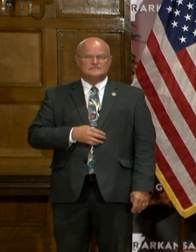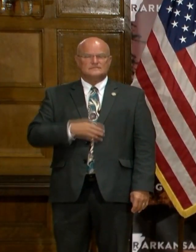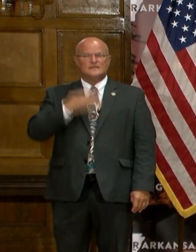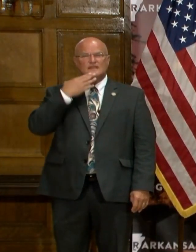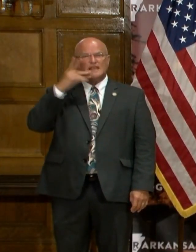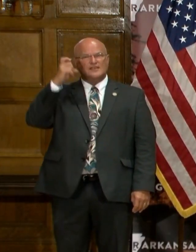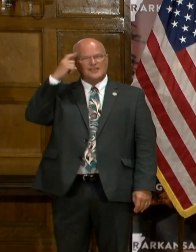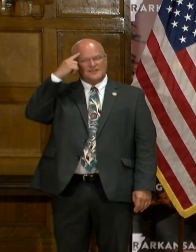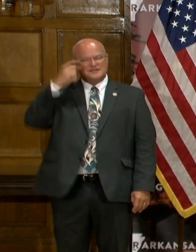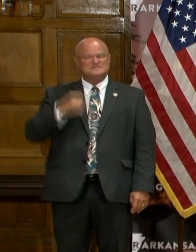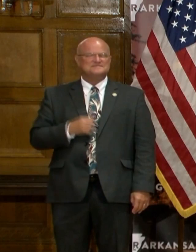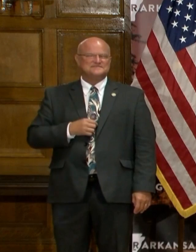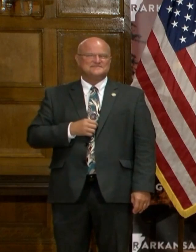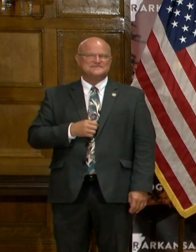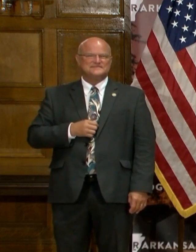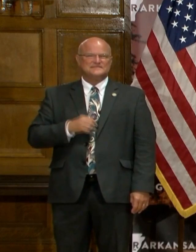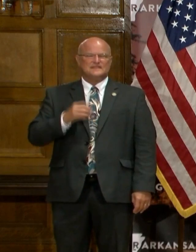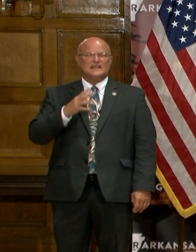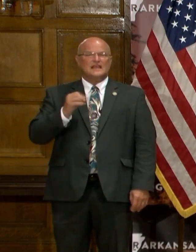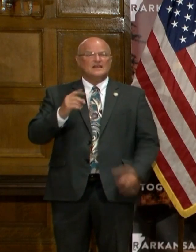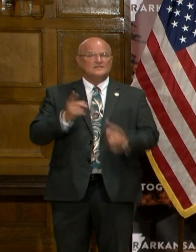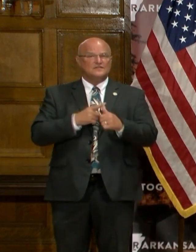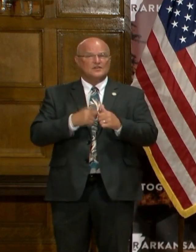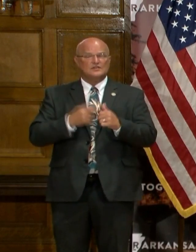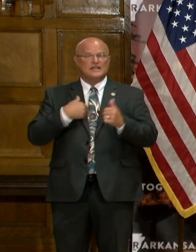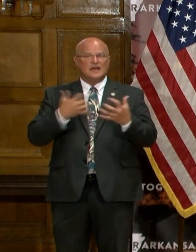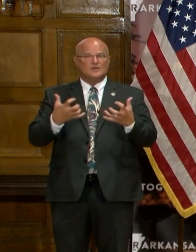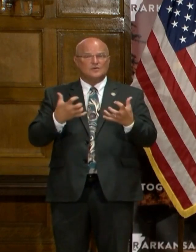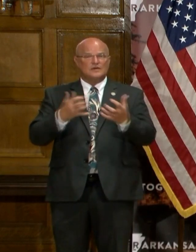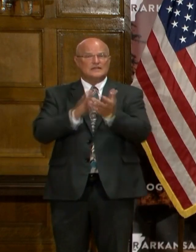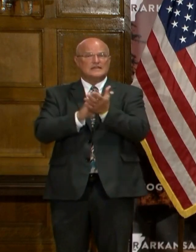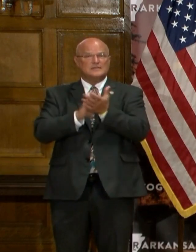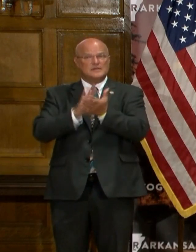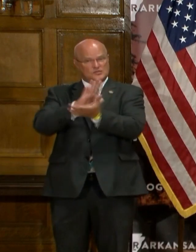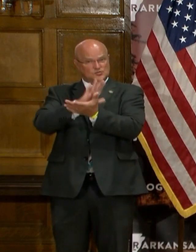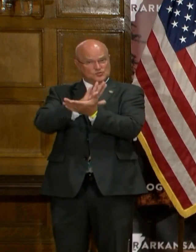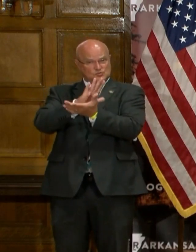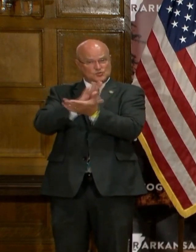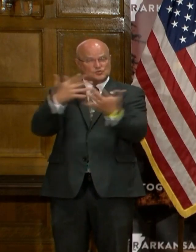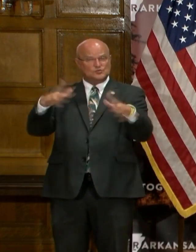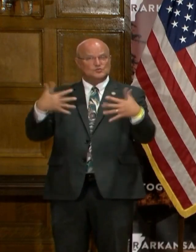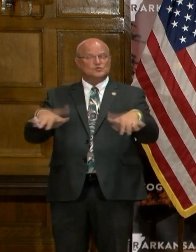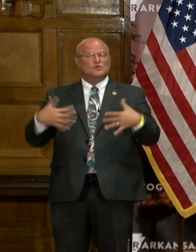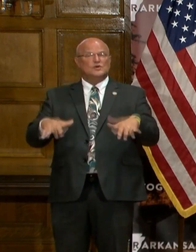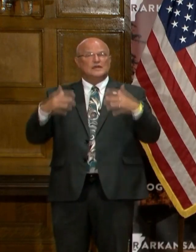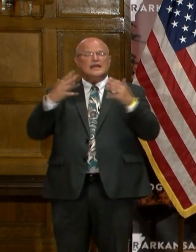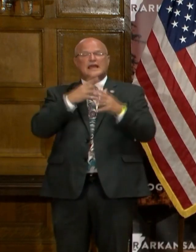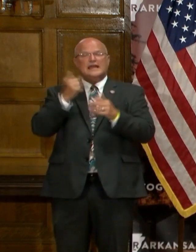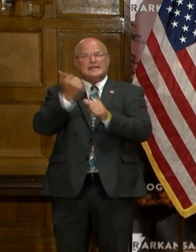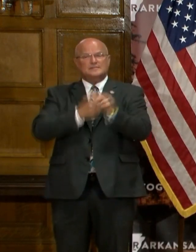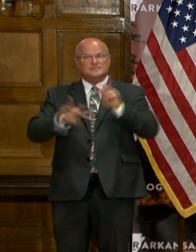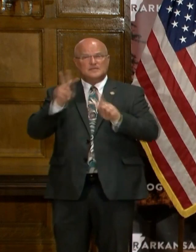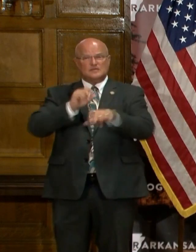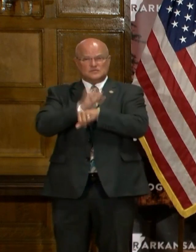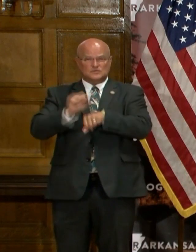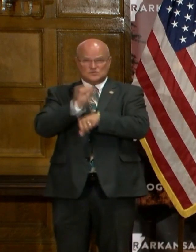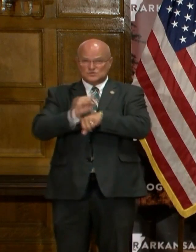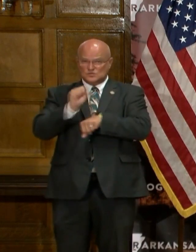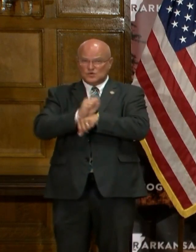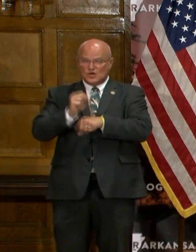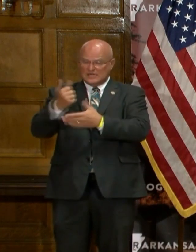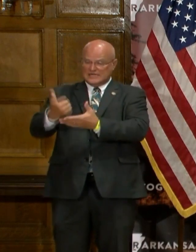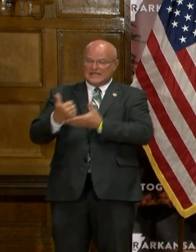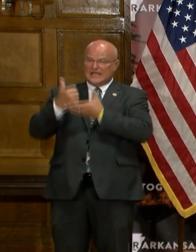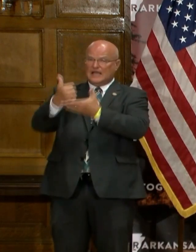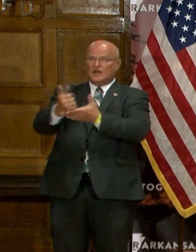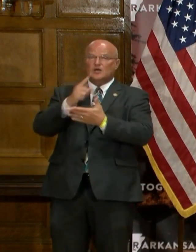Thank you, Governor. And first, I do want to just commend our schools and everyone who's working to help